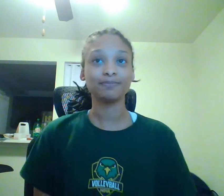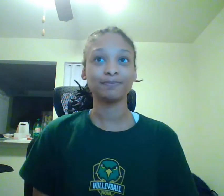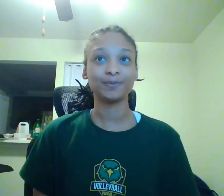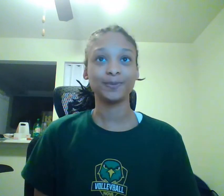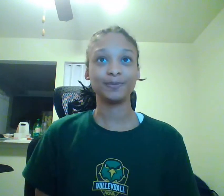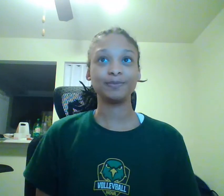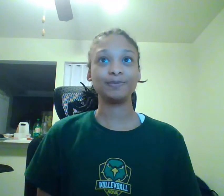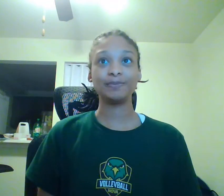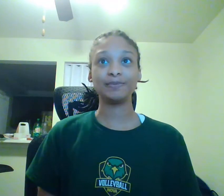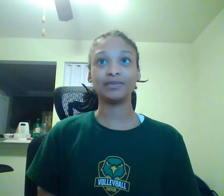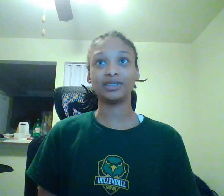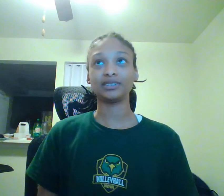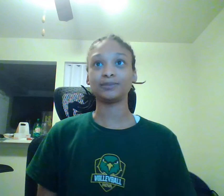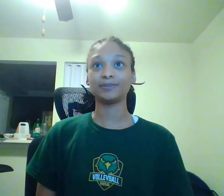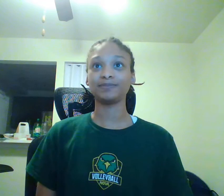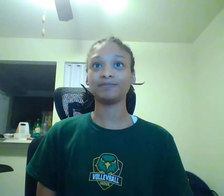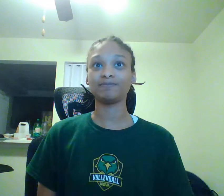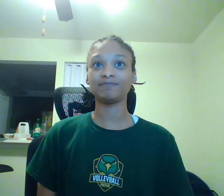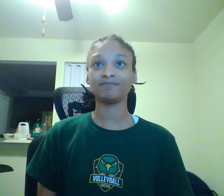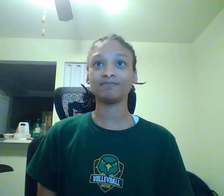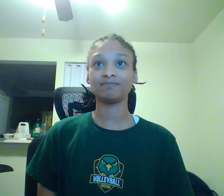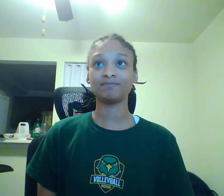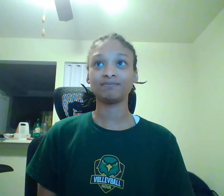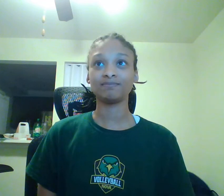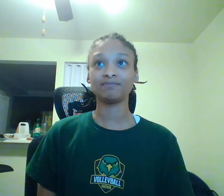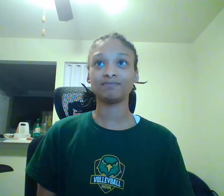That's part of the challenge and the fun of sailing.